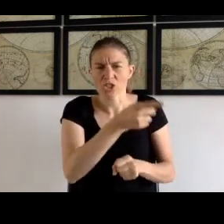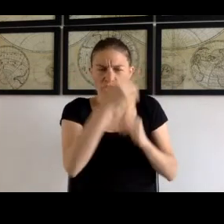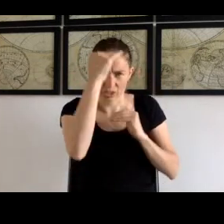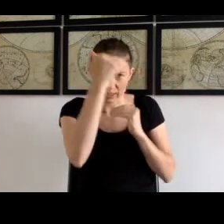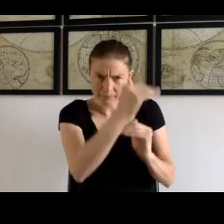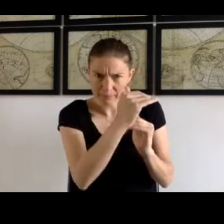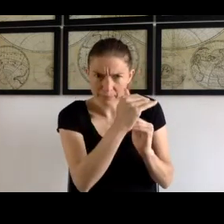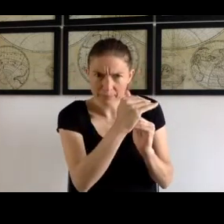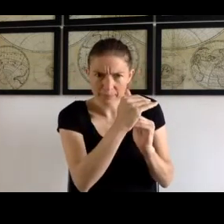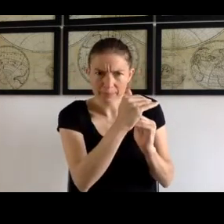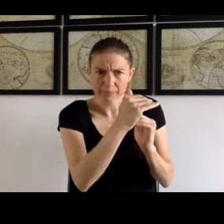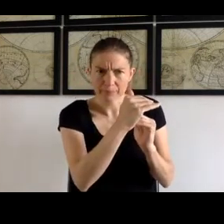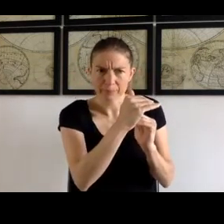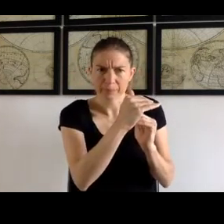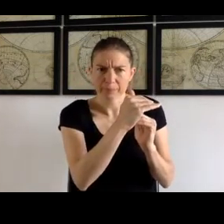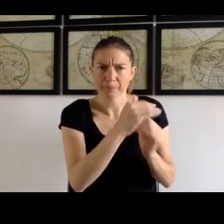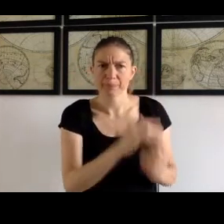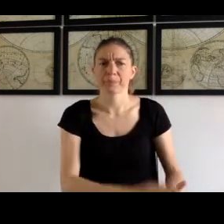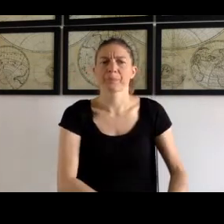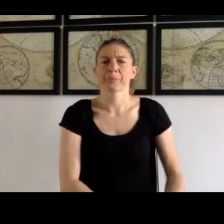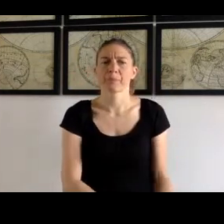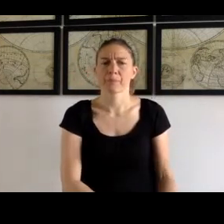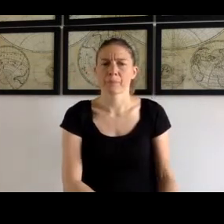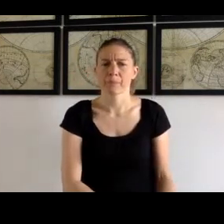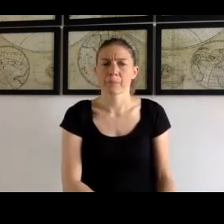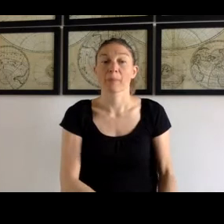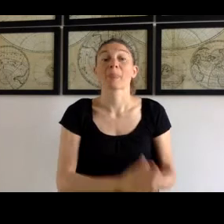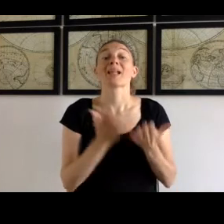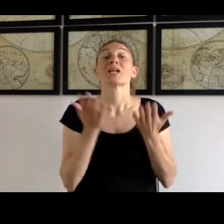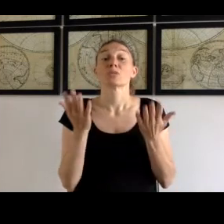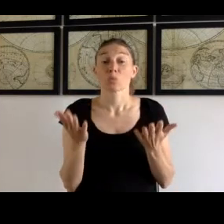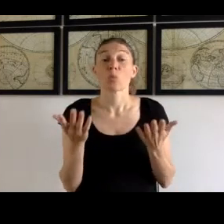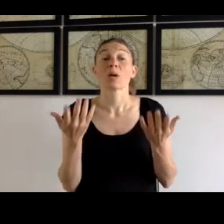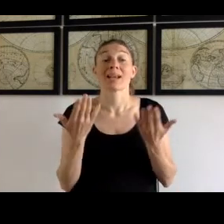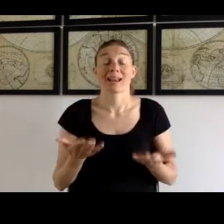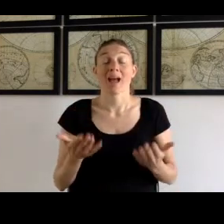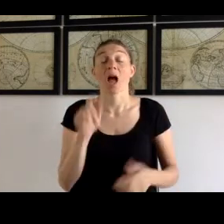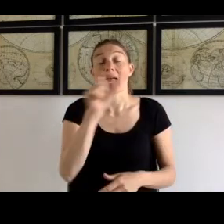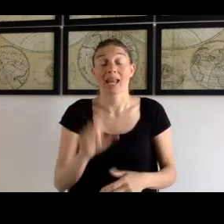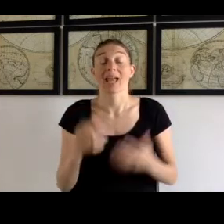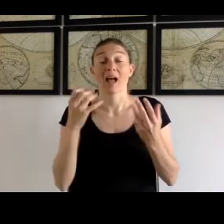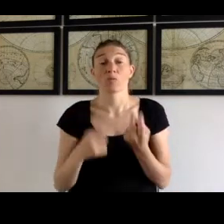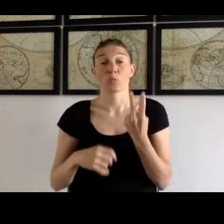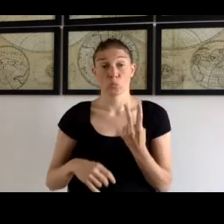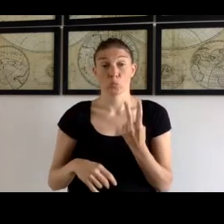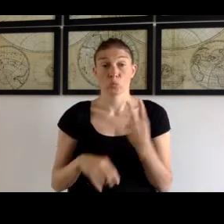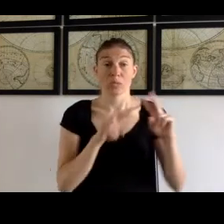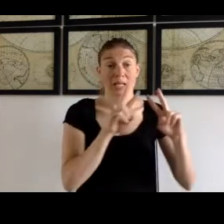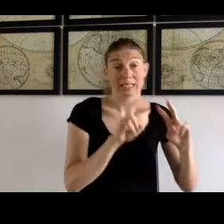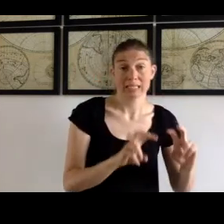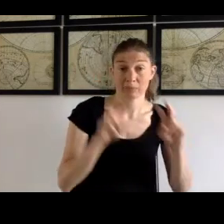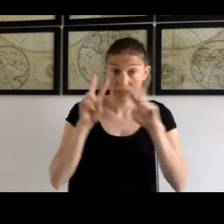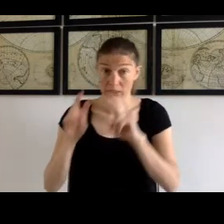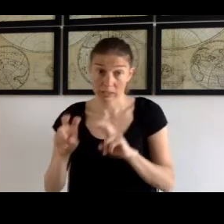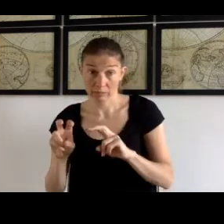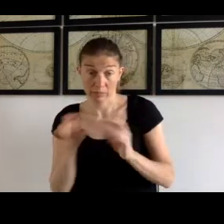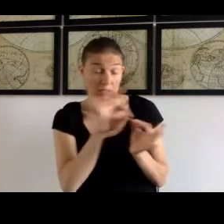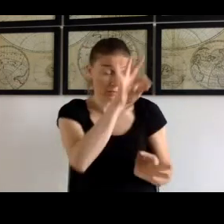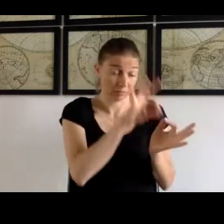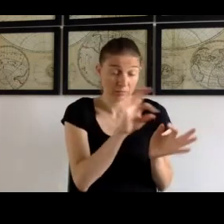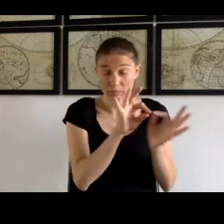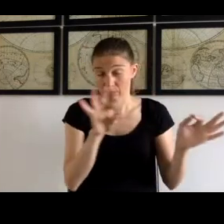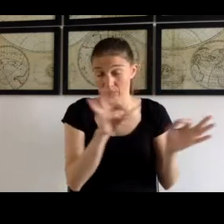period are not the ICF. This produced 2 assessments. The first only based on the medical approach, the second